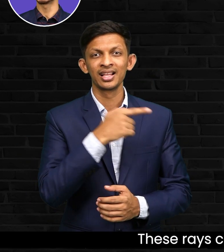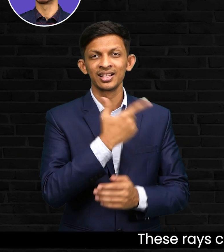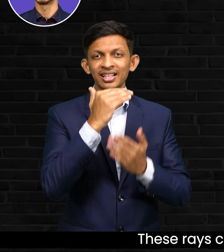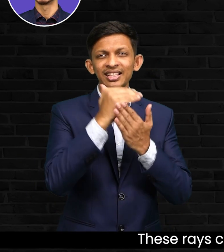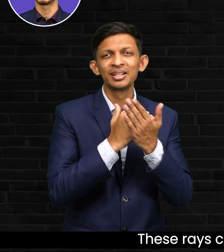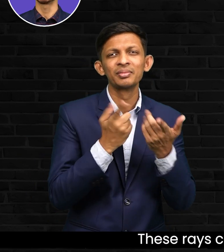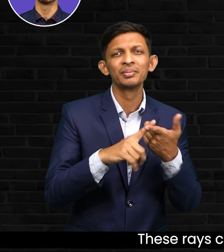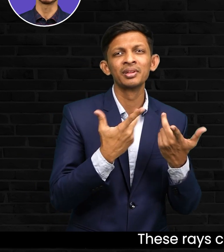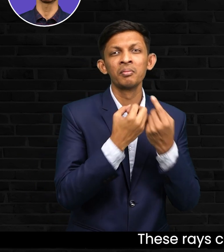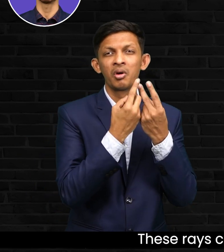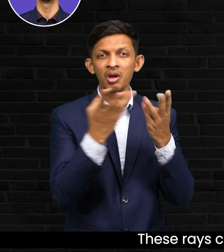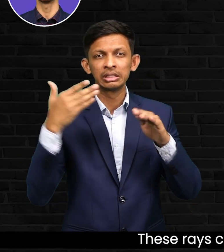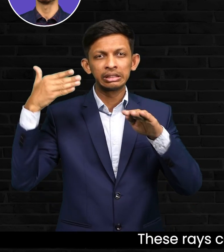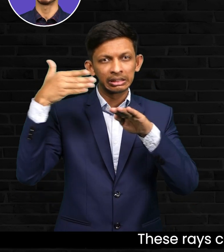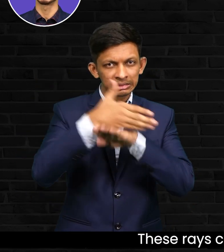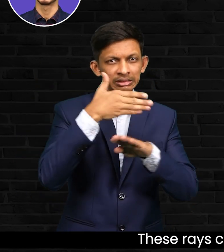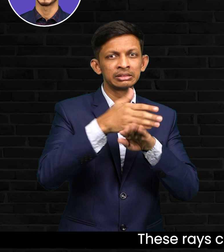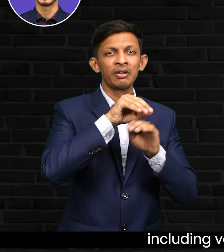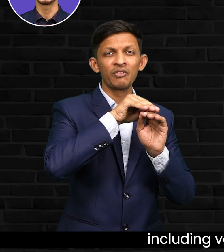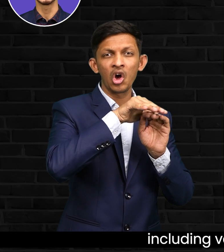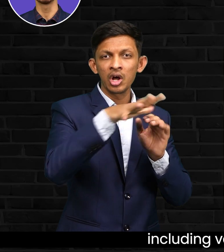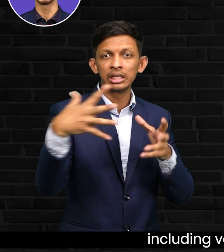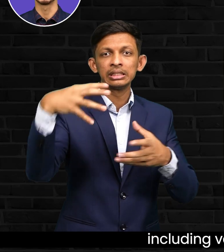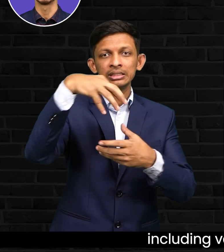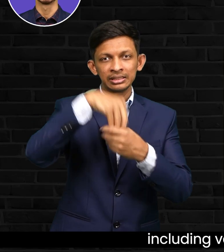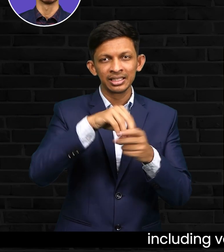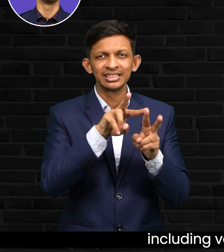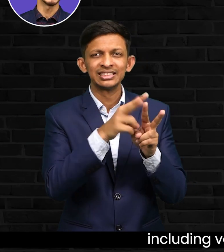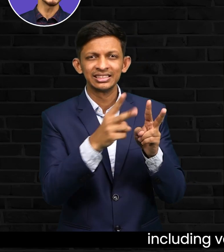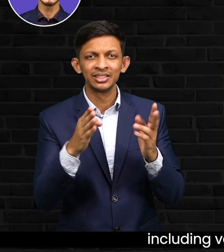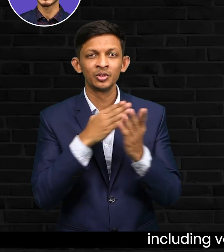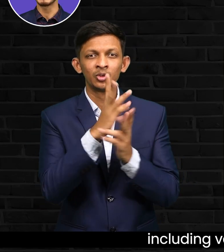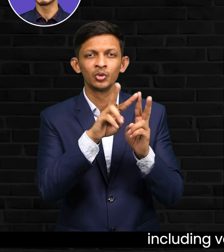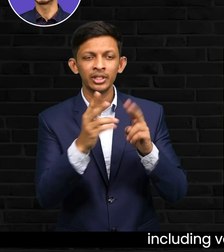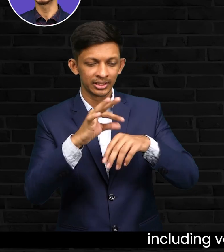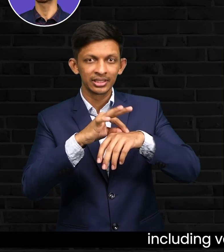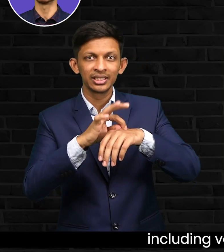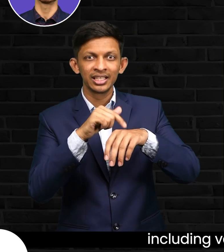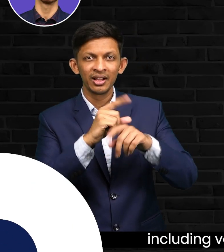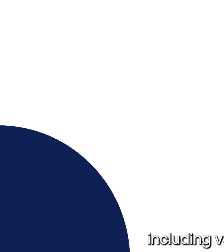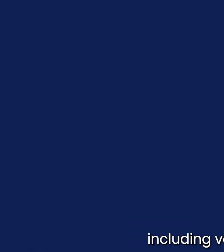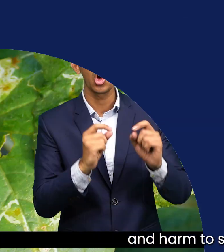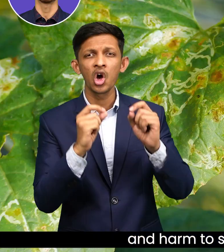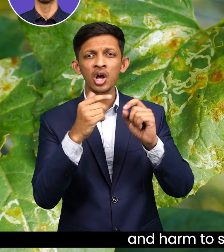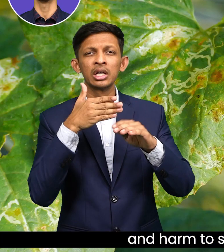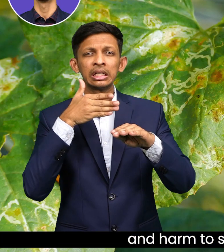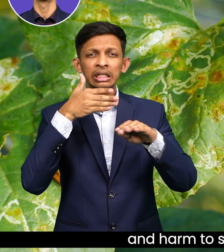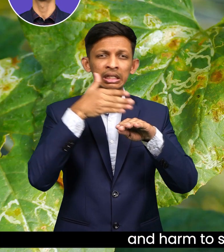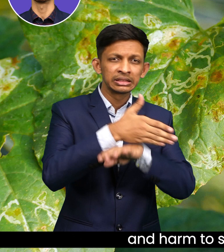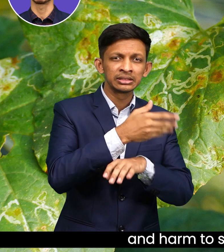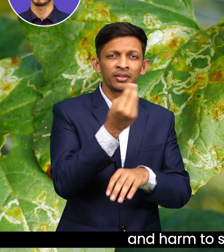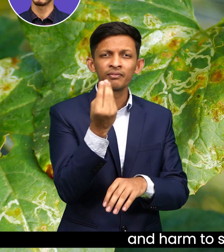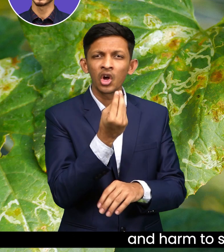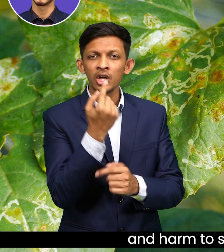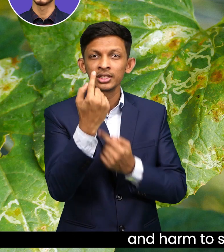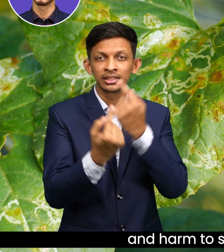These rays cause many harmful effects, including various types of skin cancer and harm to